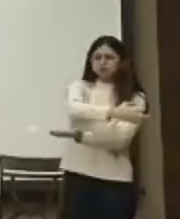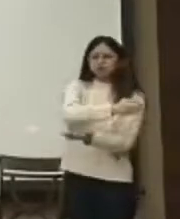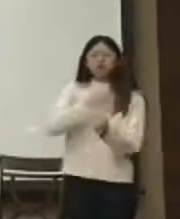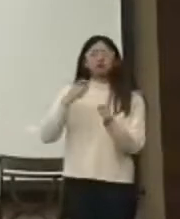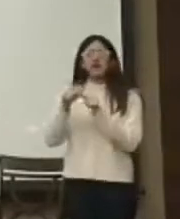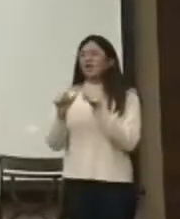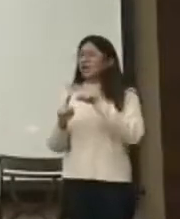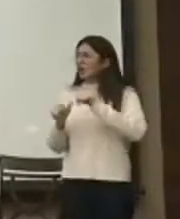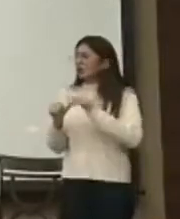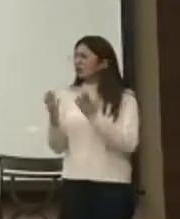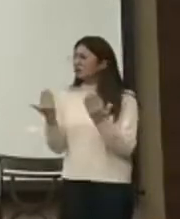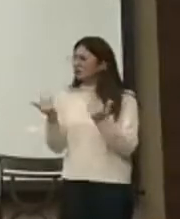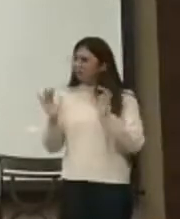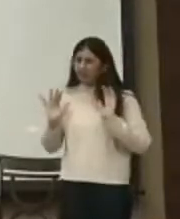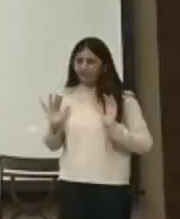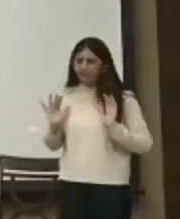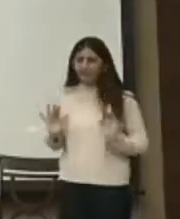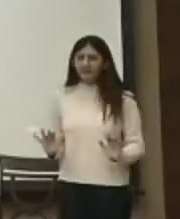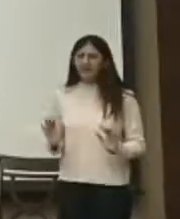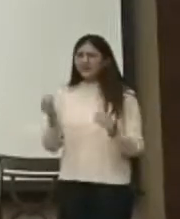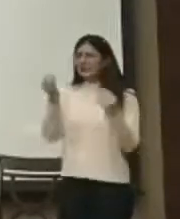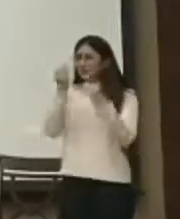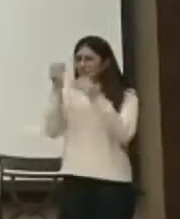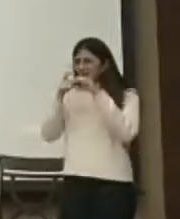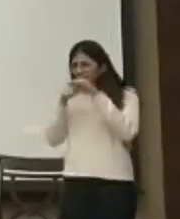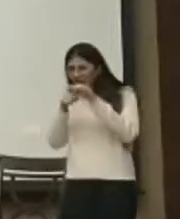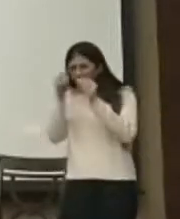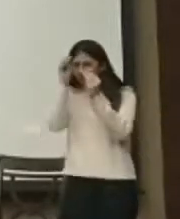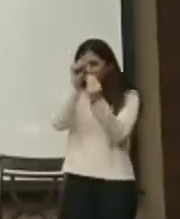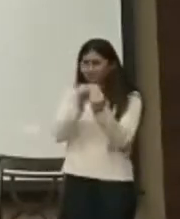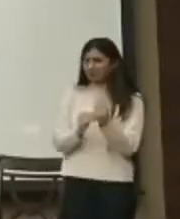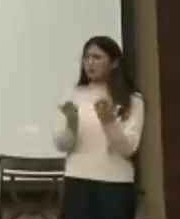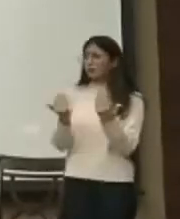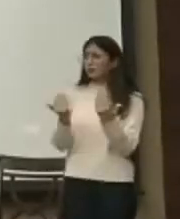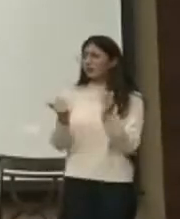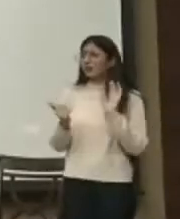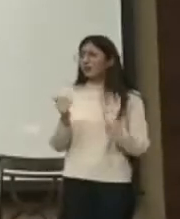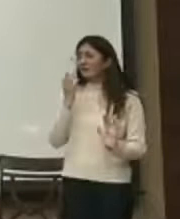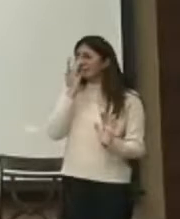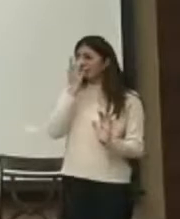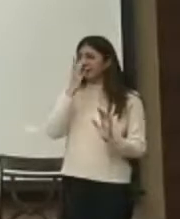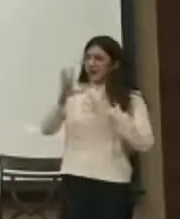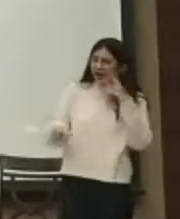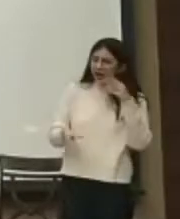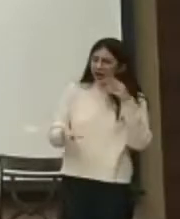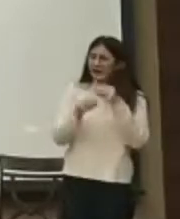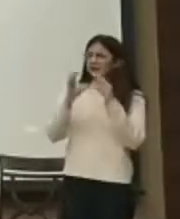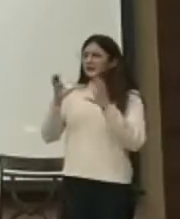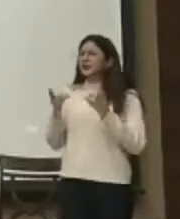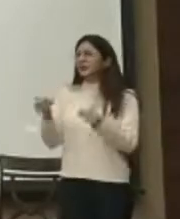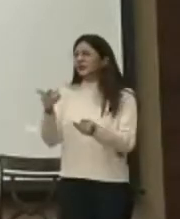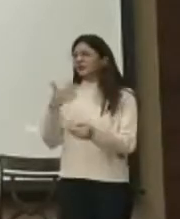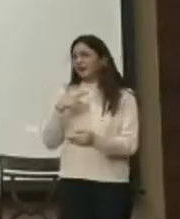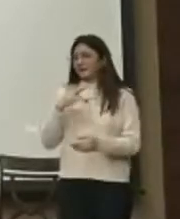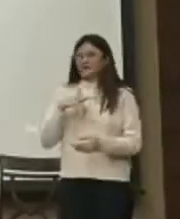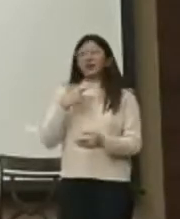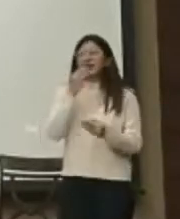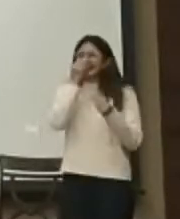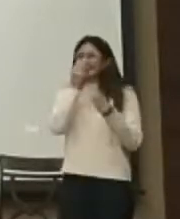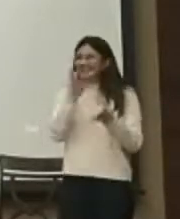it, adding a few queries to that census operation is an easy task, I would assume.